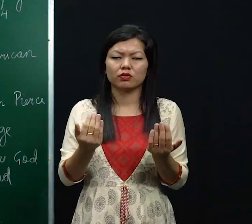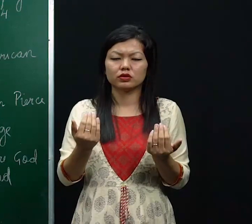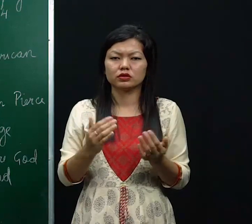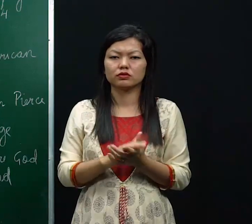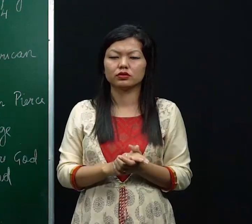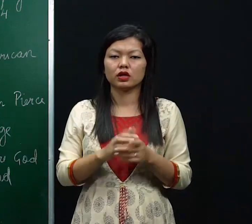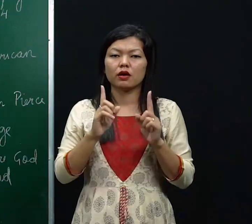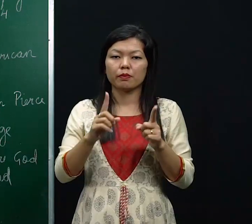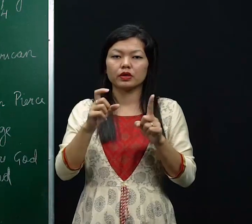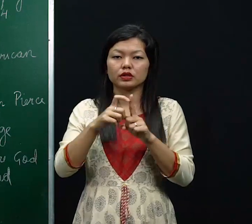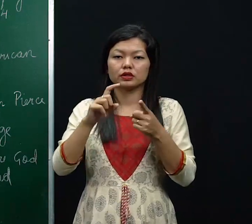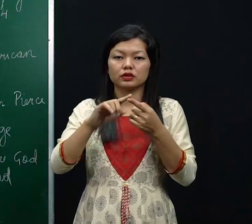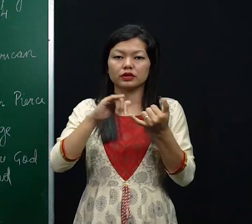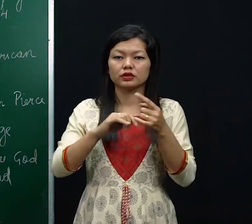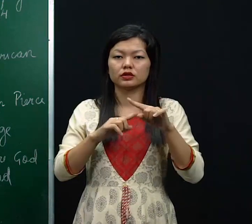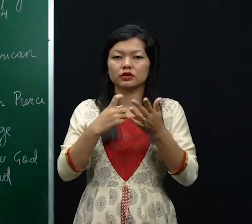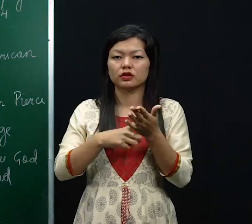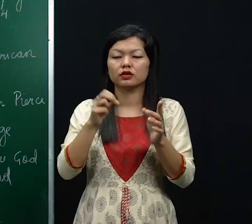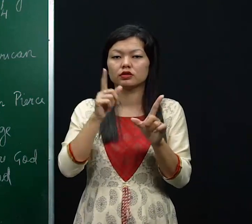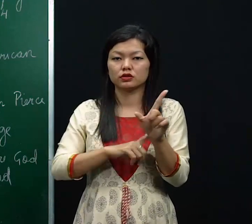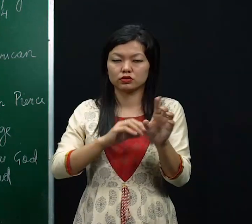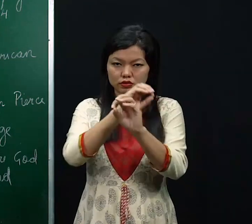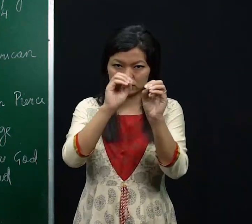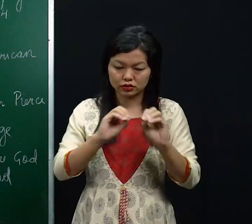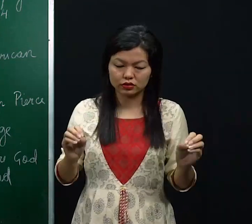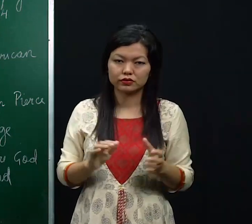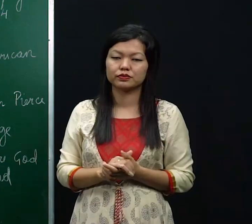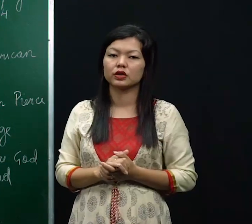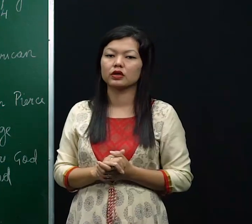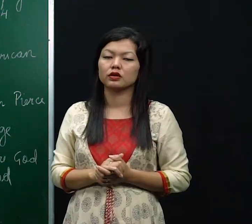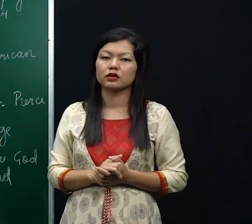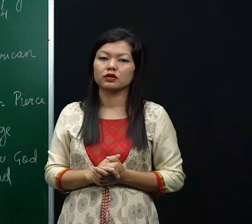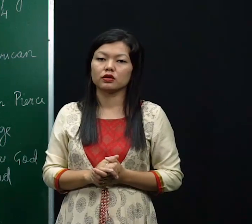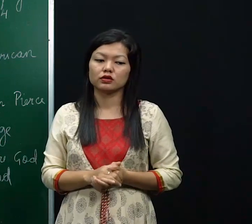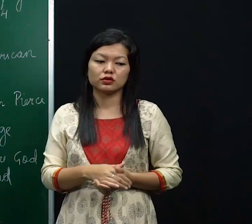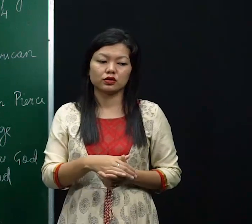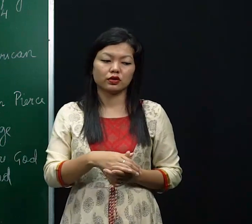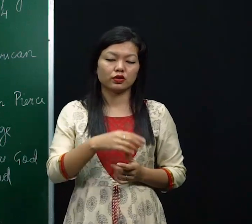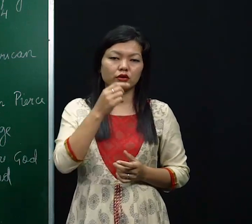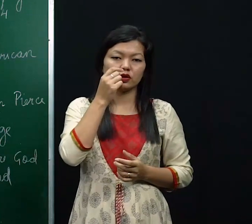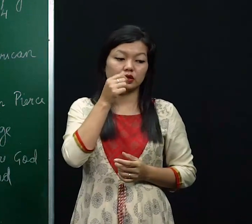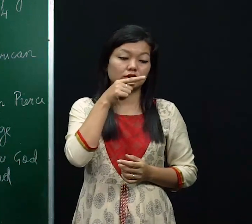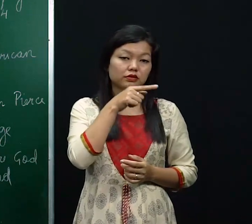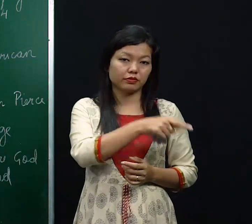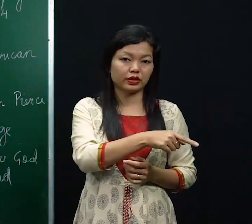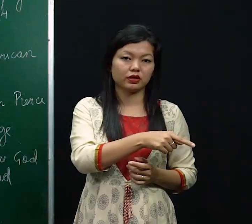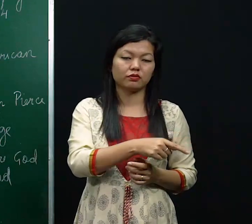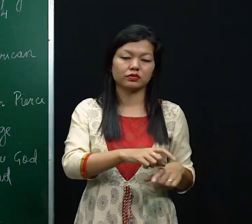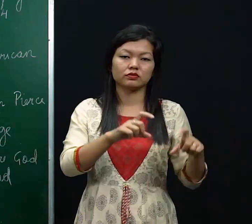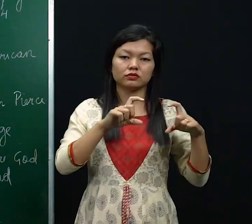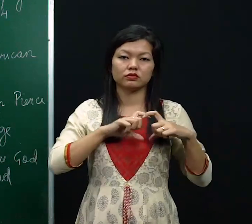come and enjoy. This shows that he has a big heart. He wanted the whole world to know that preservation